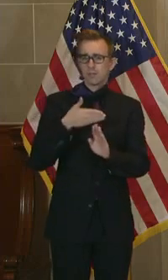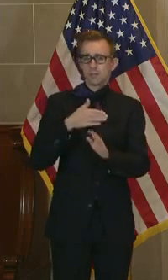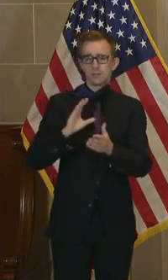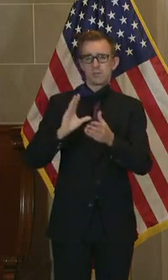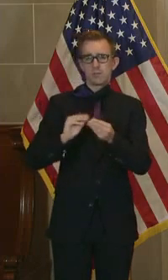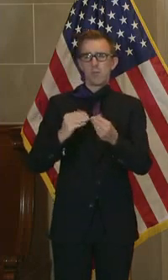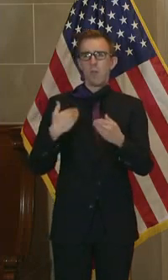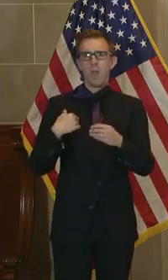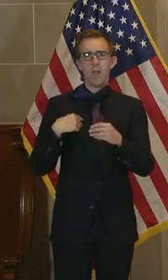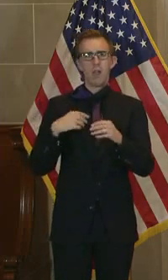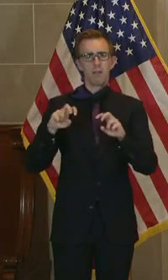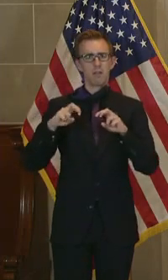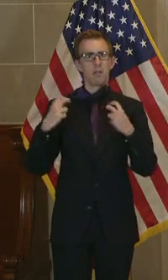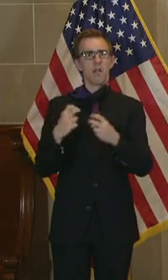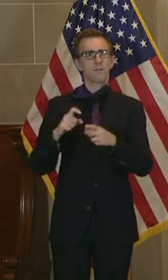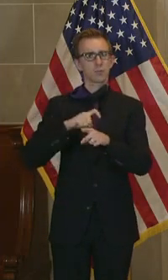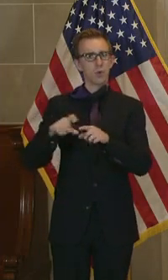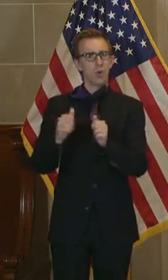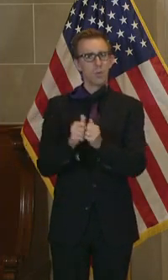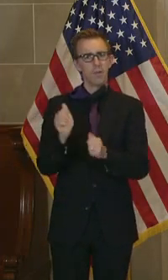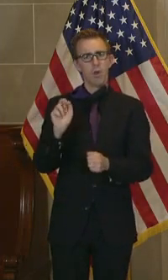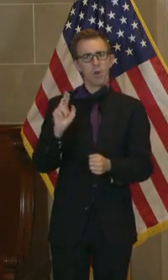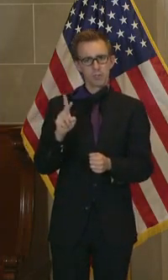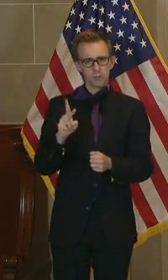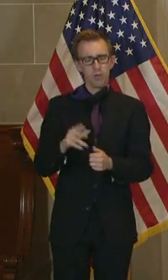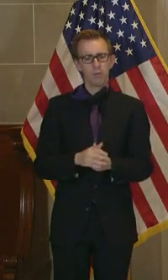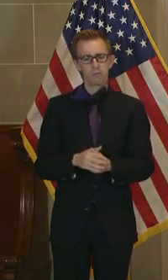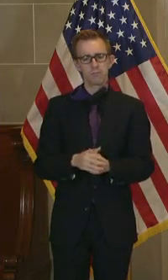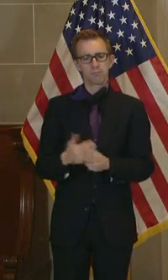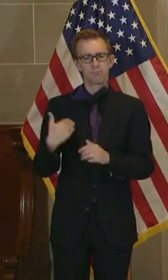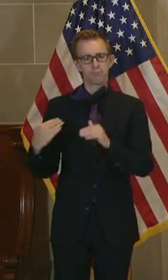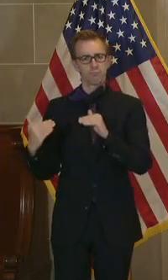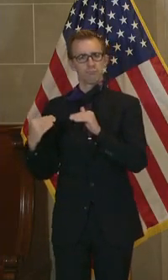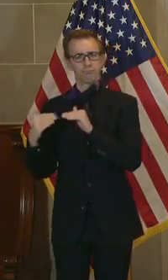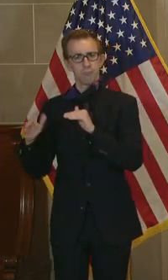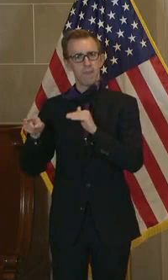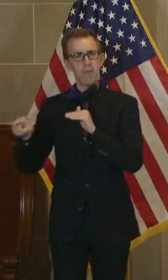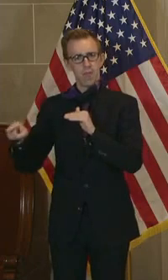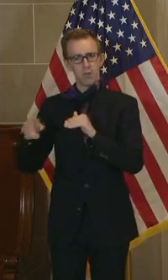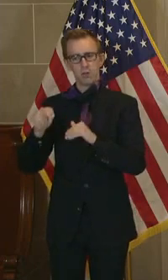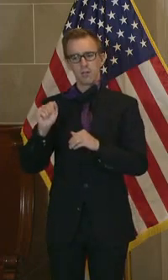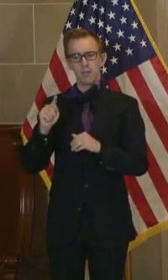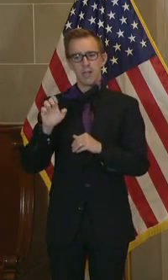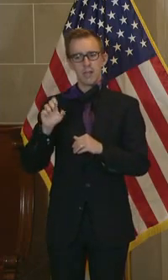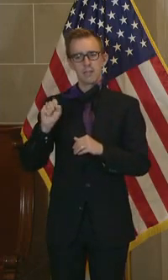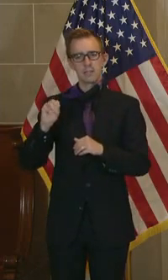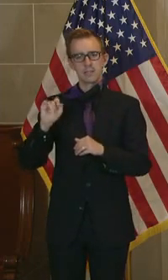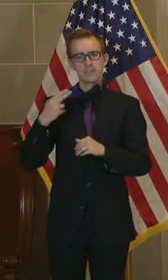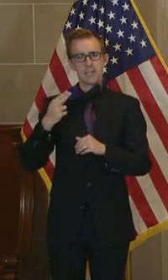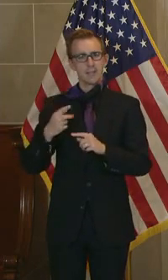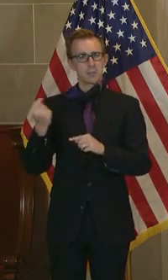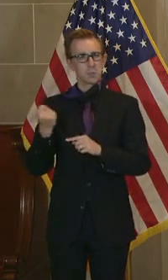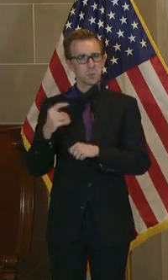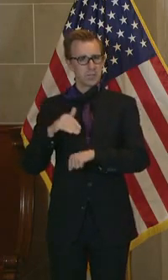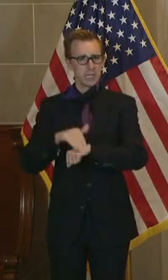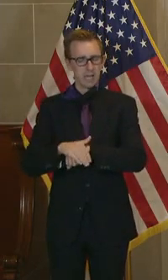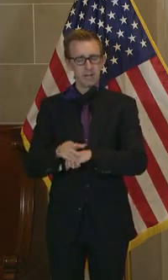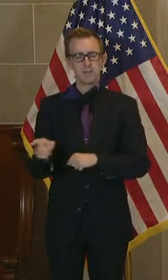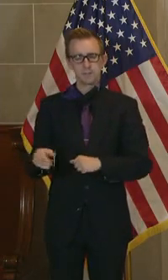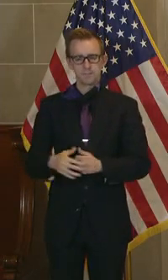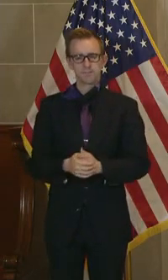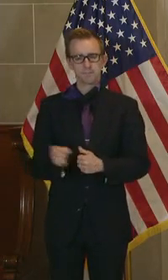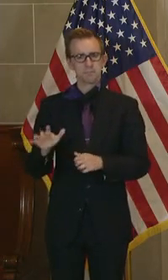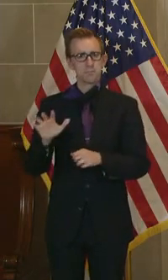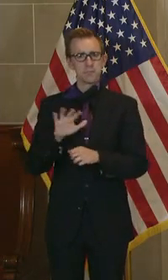a conference call with Arkansas, my counterpart, Nate Smith, and so we had that, I think it was on Tuesday night. They were about